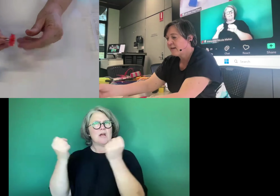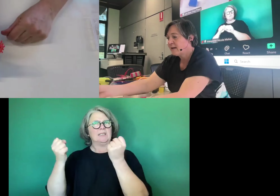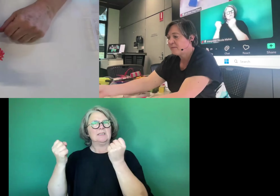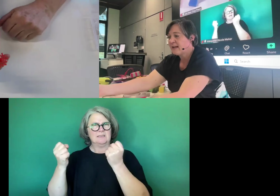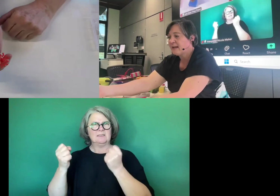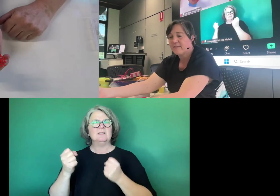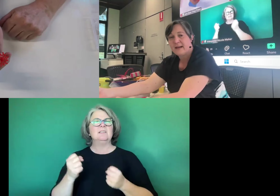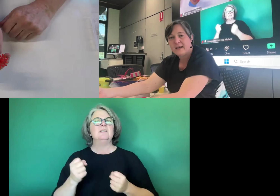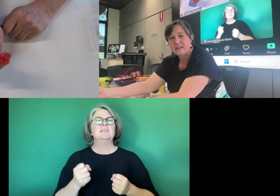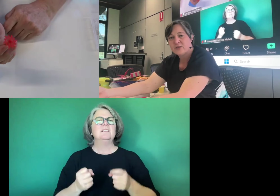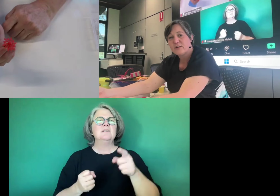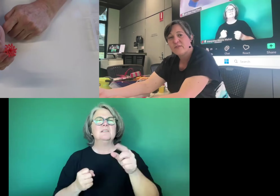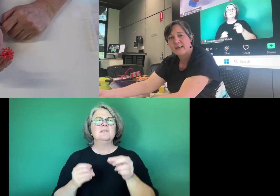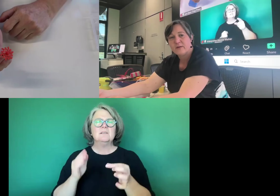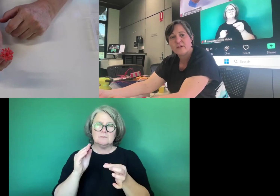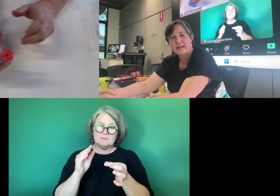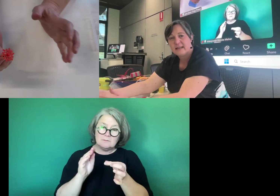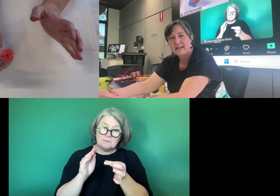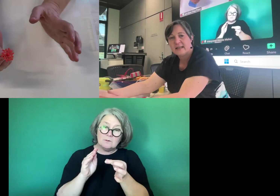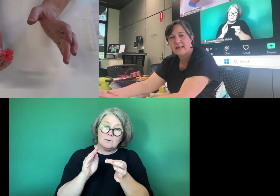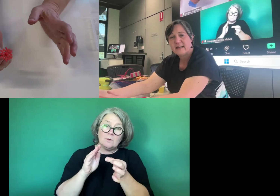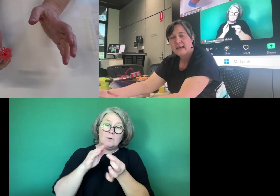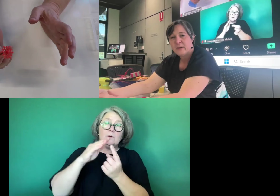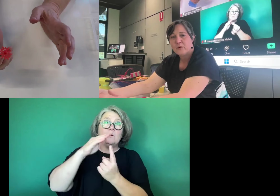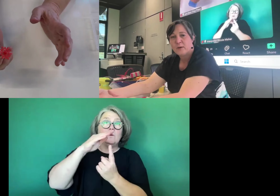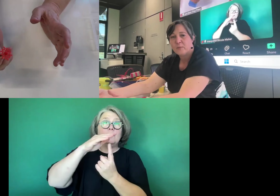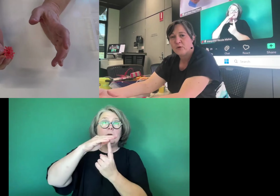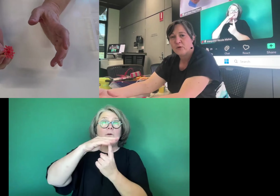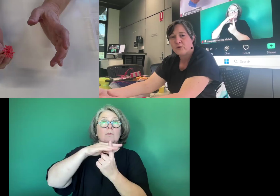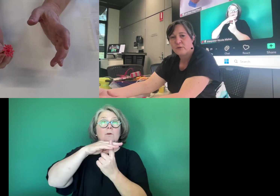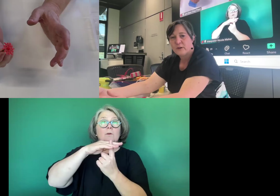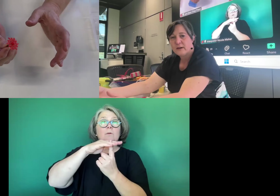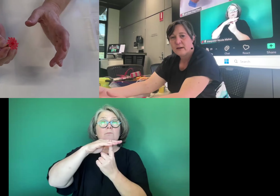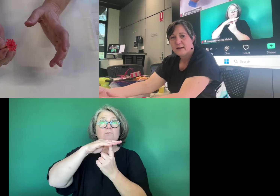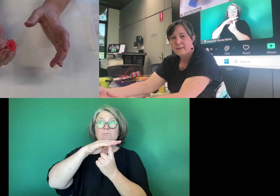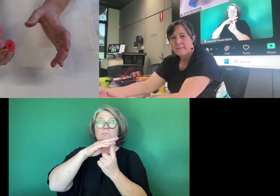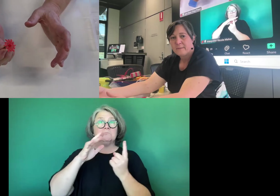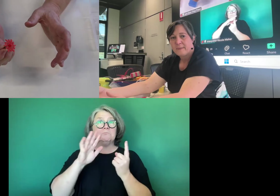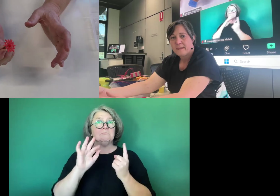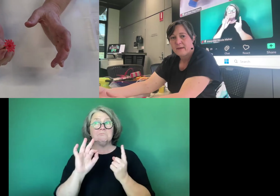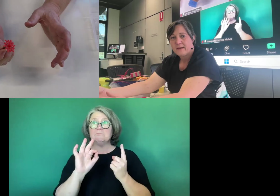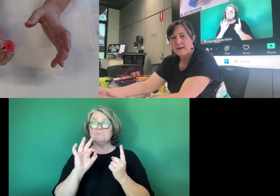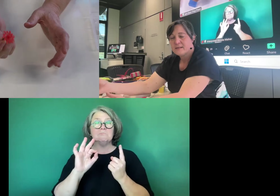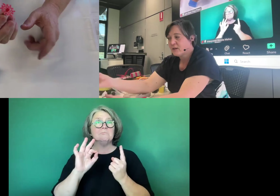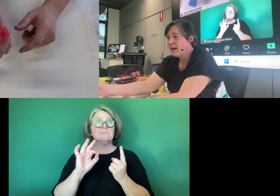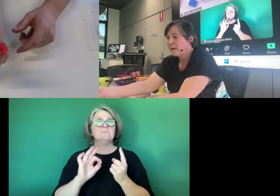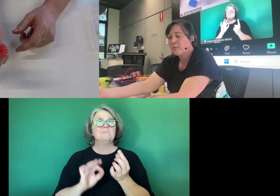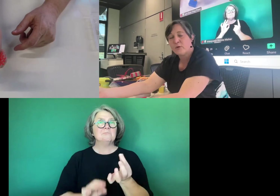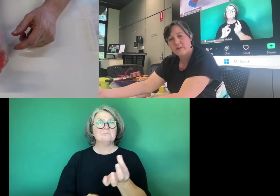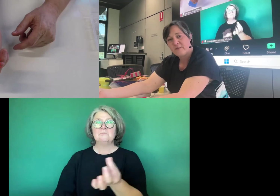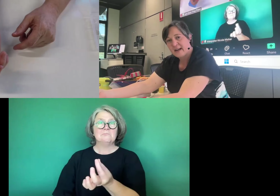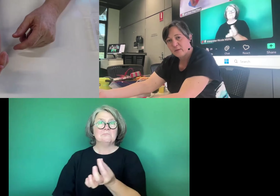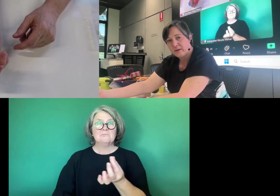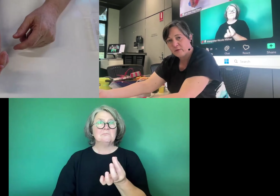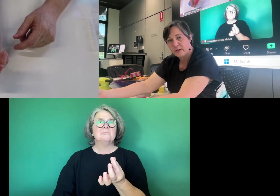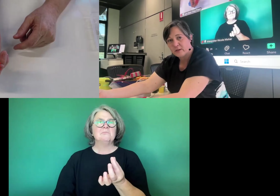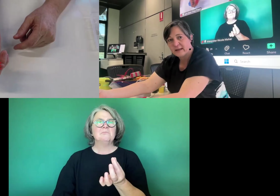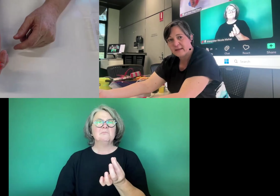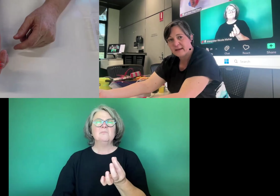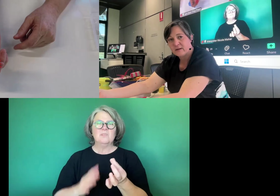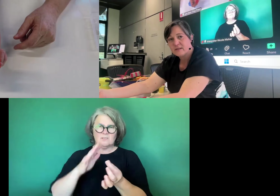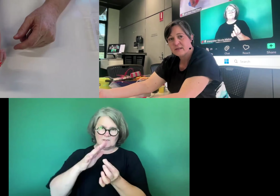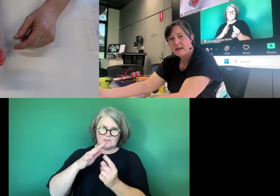little snowflake fan. It should fit really neatly. It won't move. Okay. So, but put the fan on